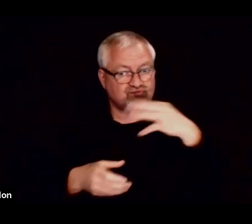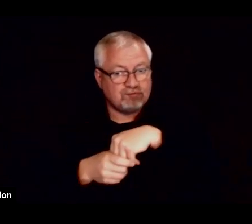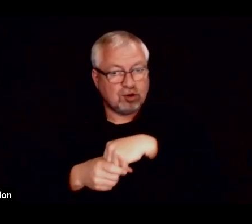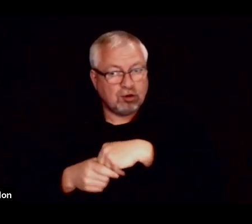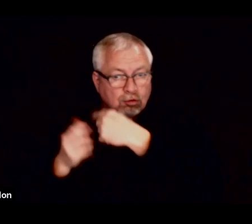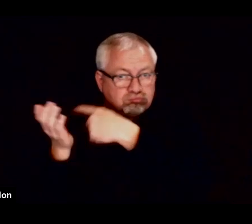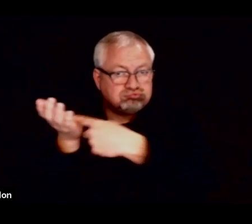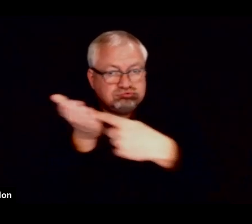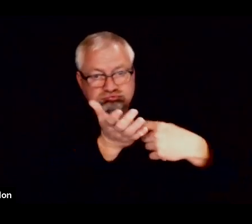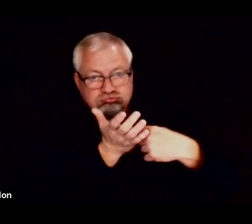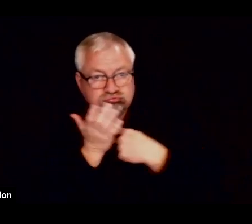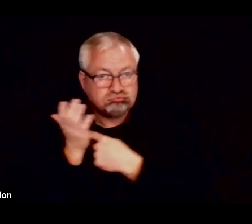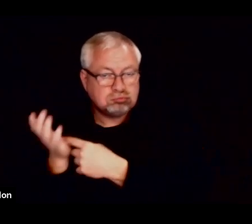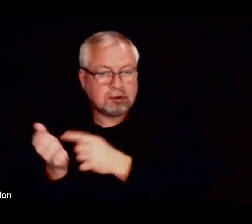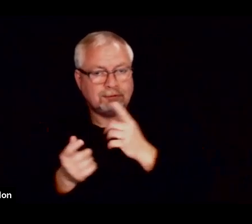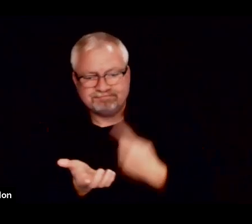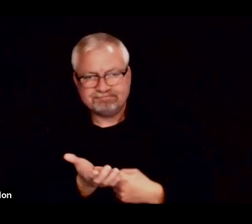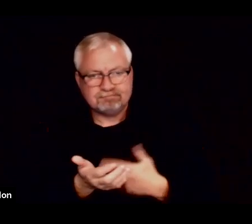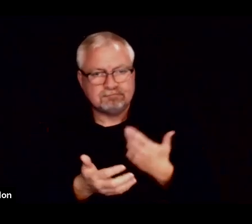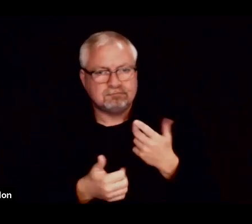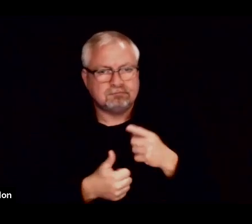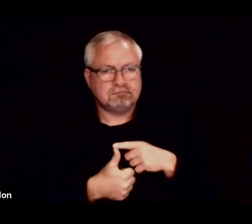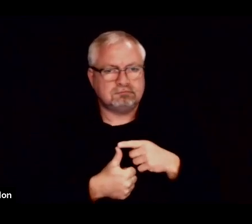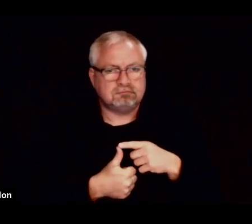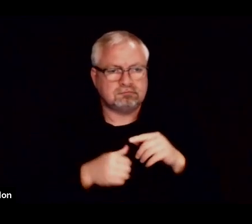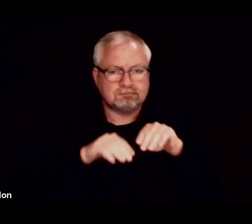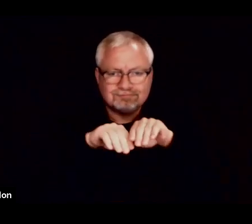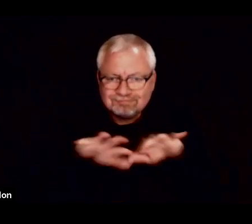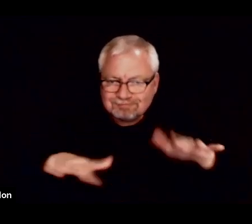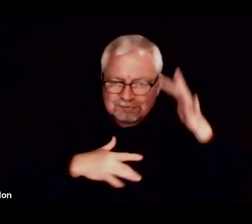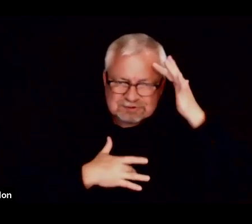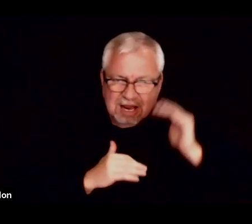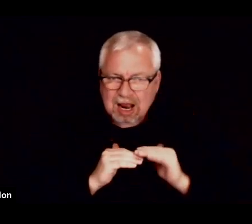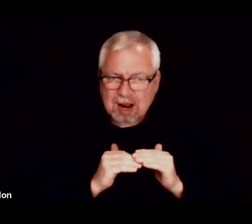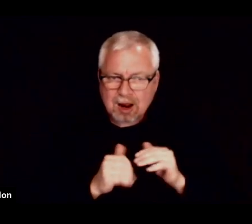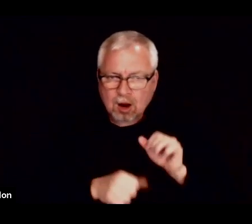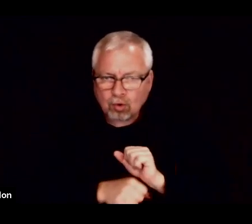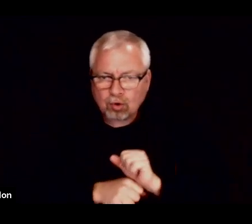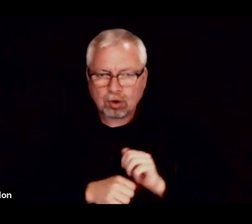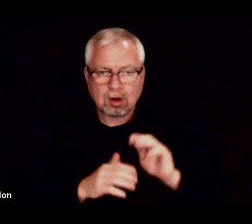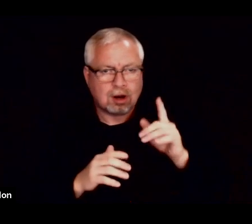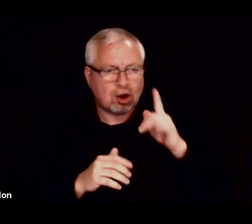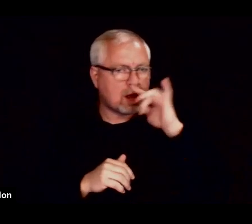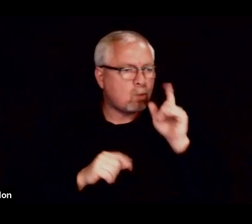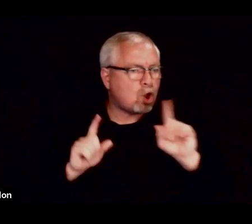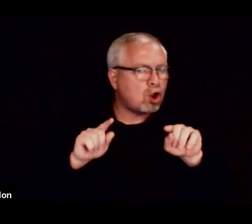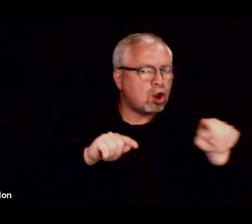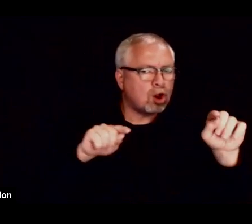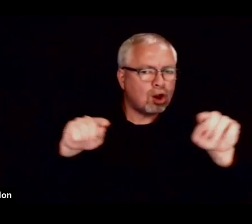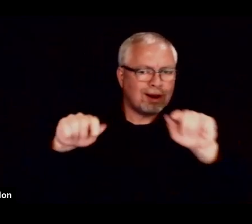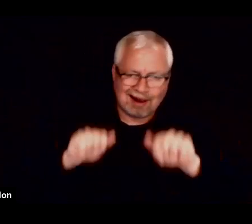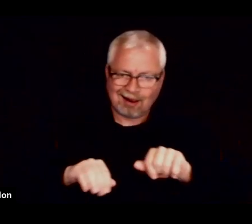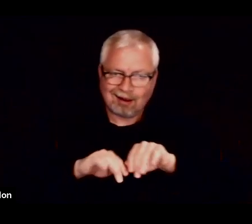epidemic and where we think we might be by the late August, early September,